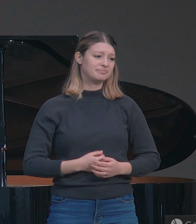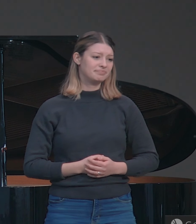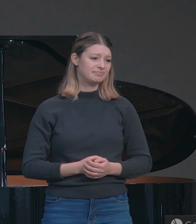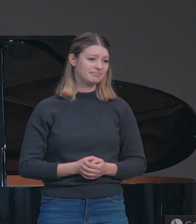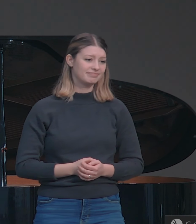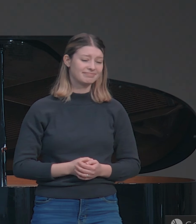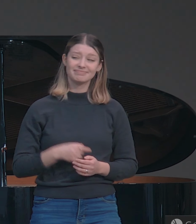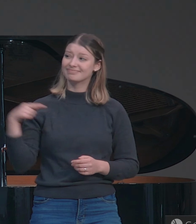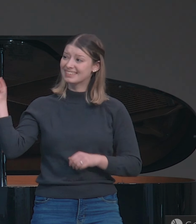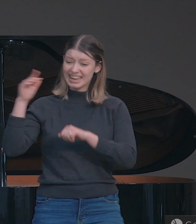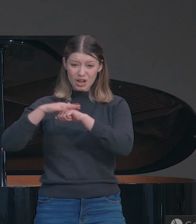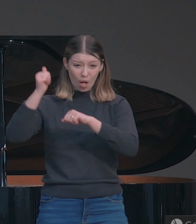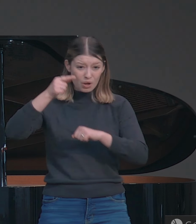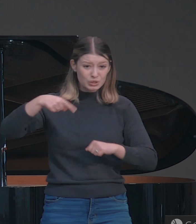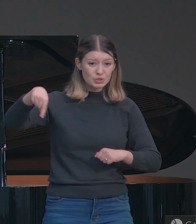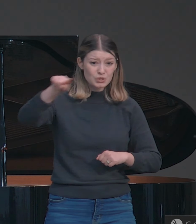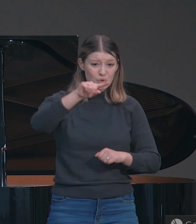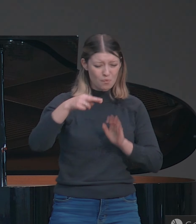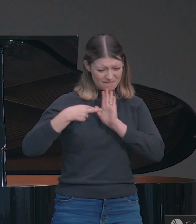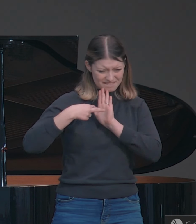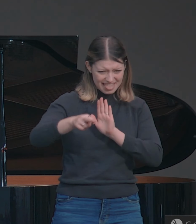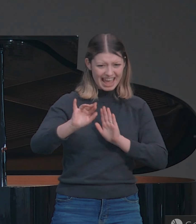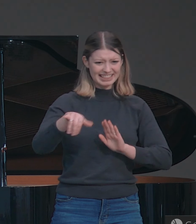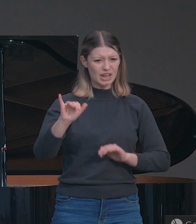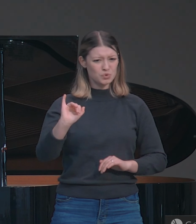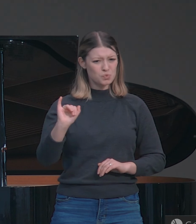And he calls you to reflect him.